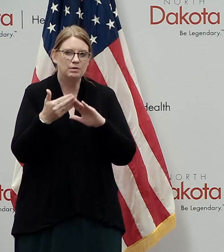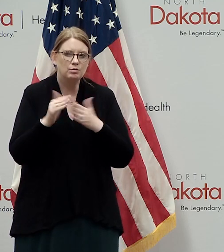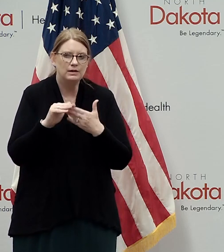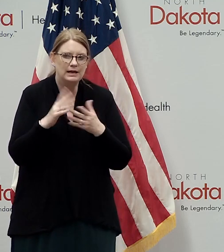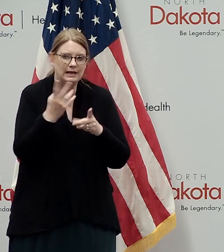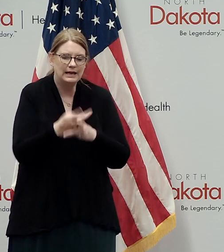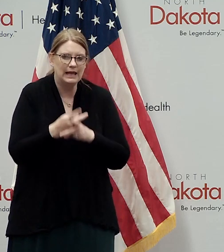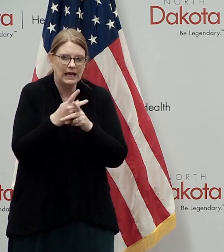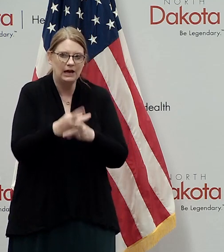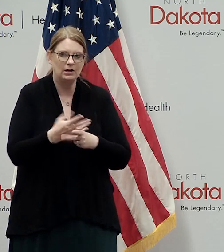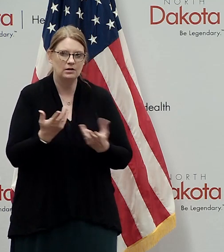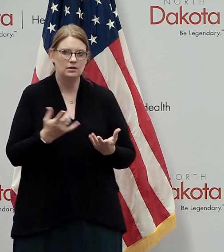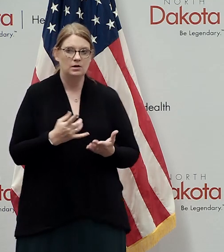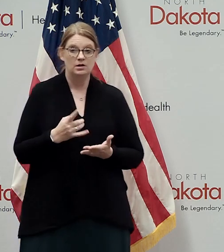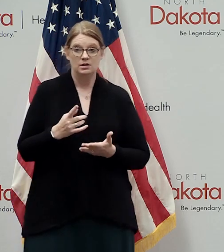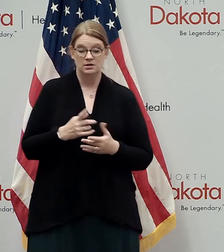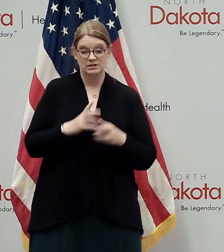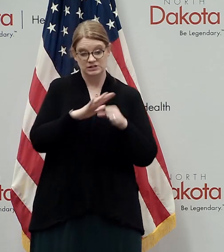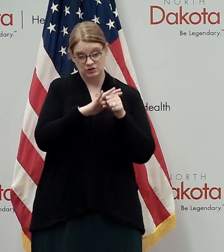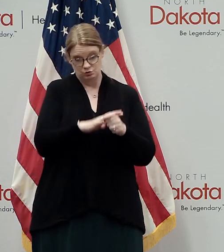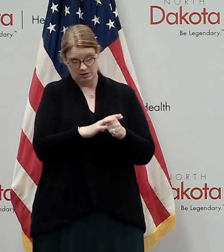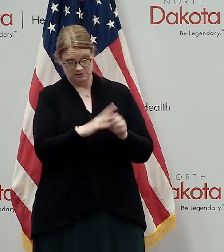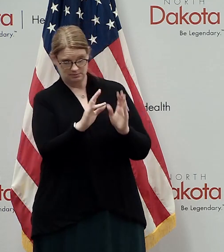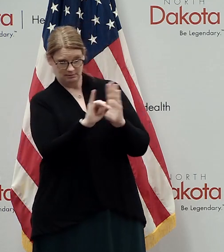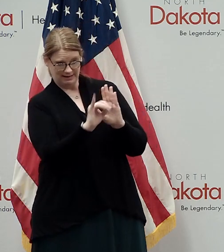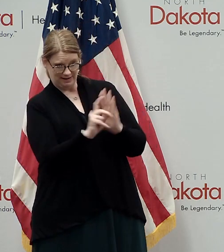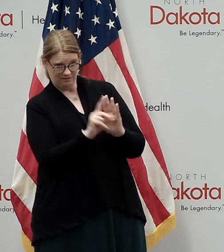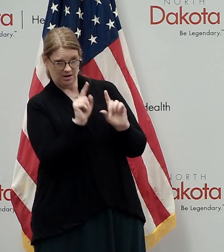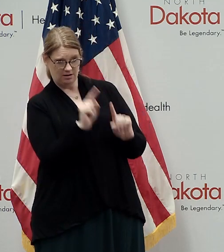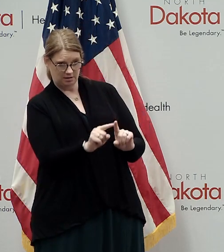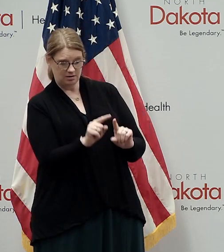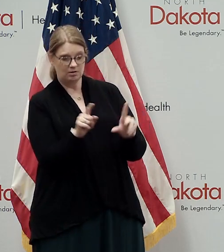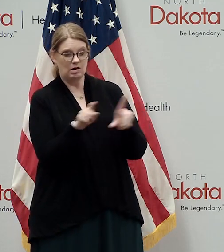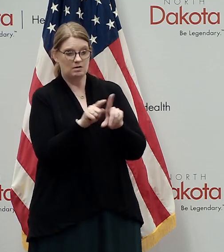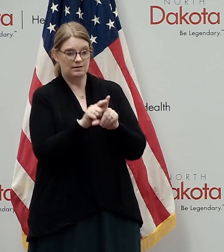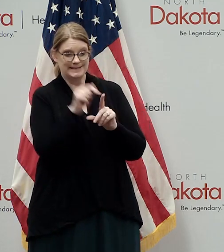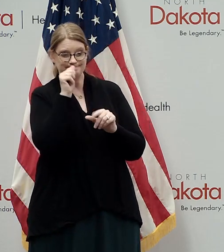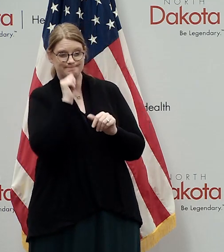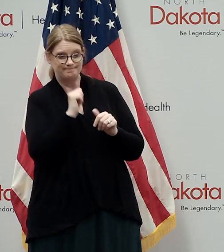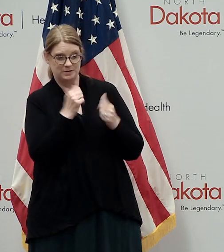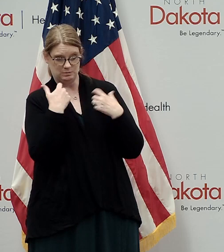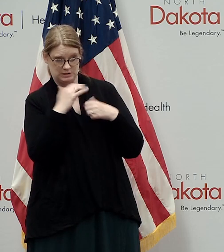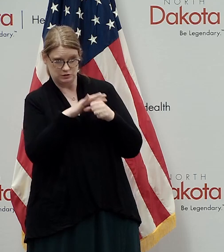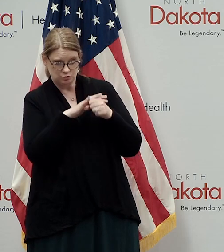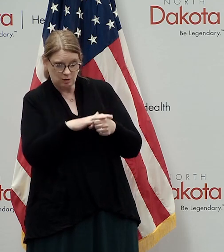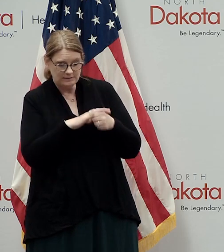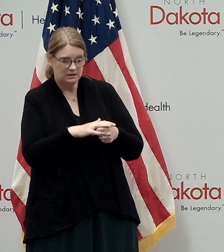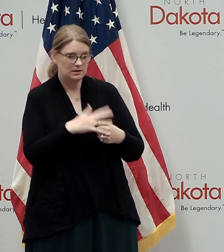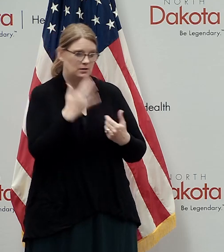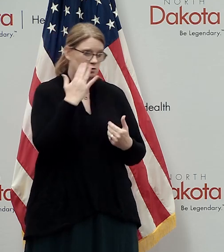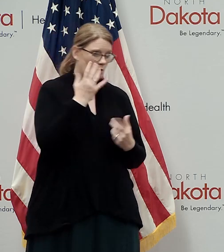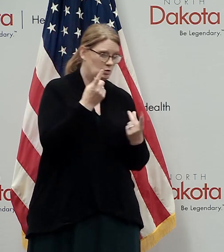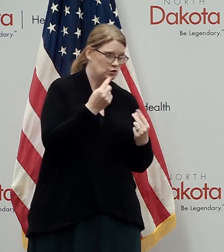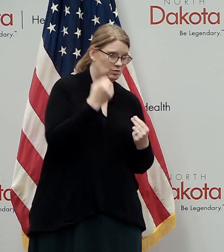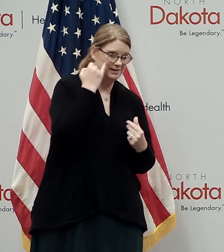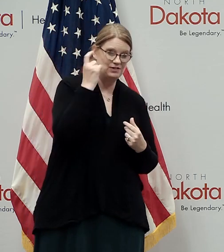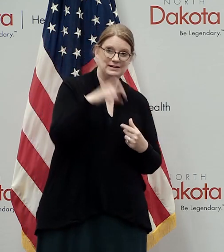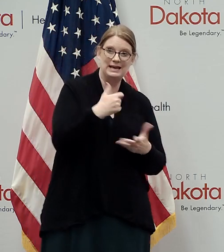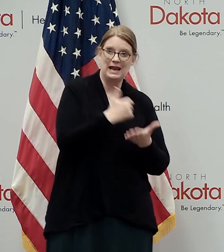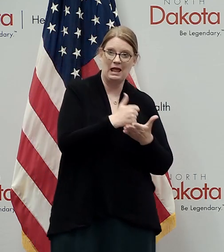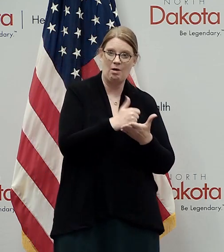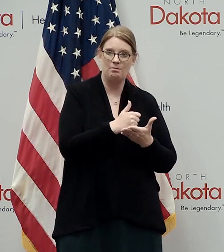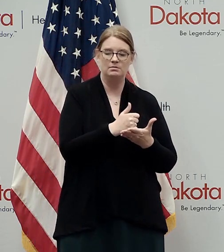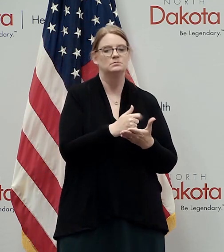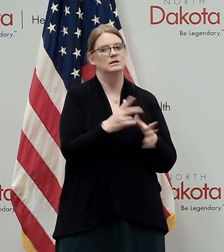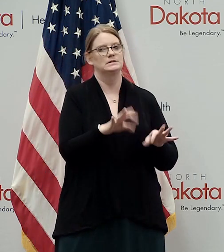By recognizing what stress looks like, taking steps to build resiliency and cope with stress, knowing where to go if you need help. These are all